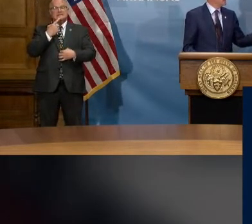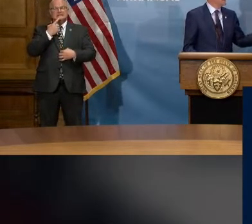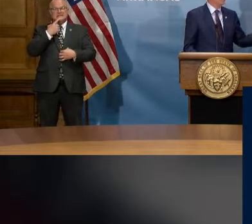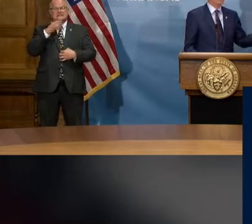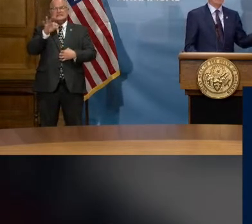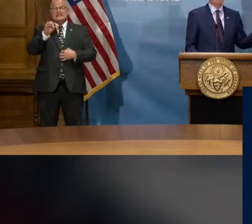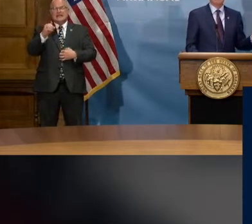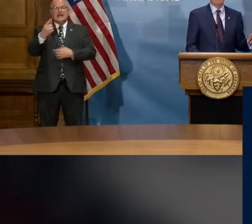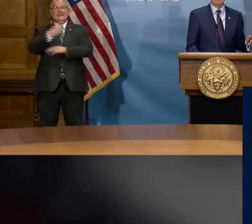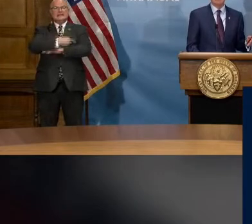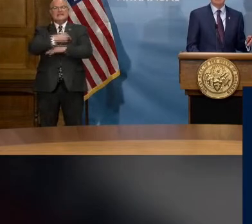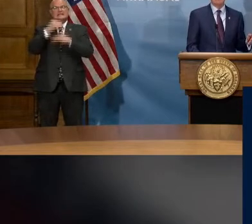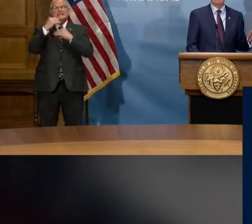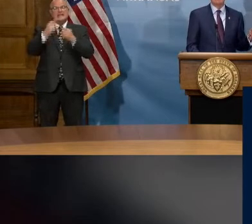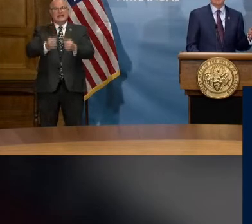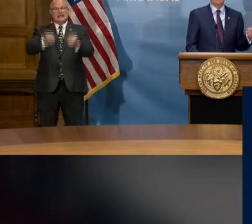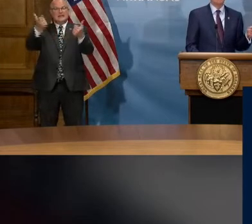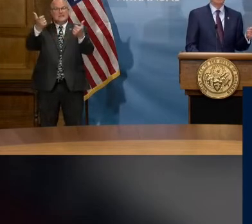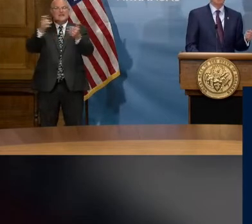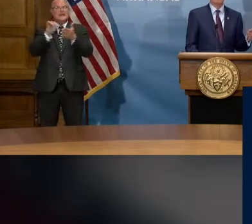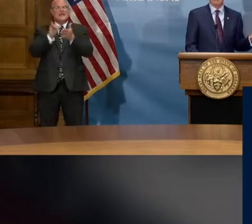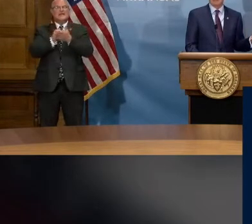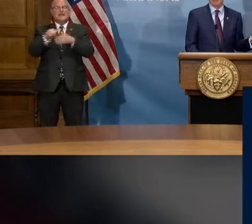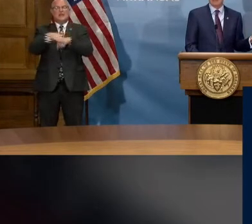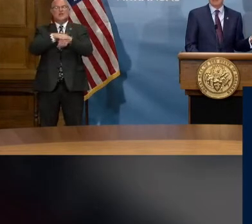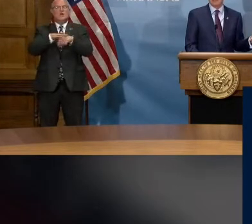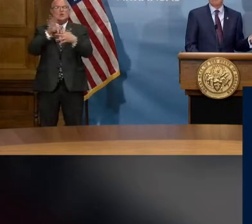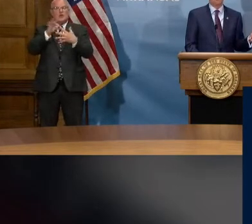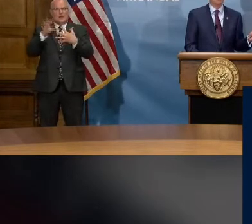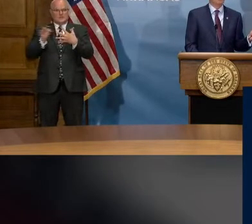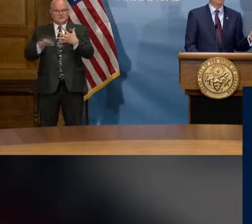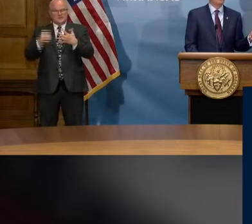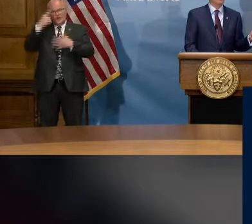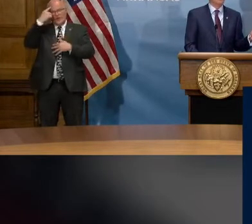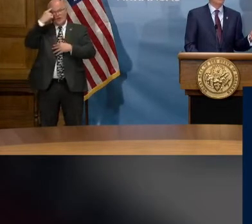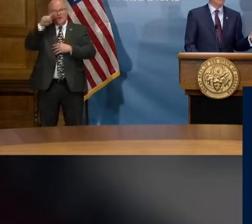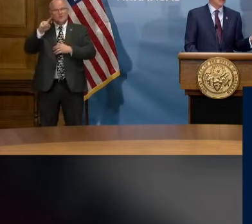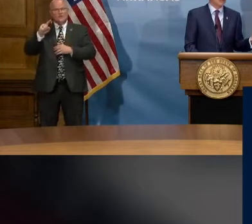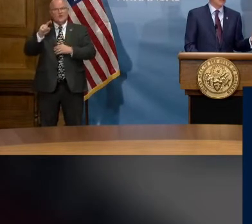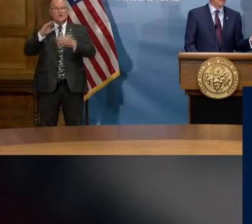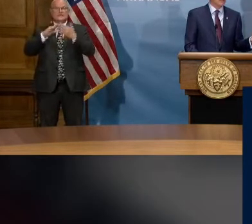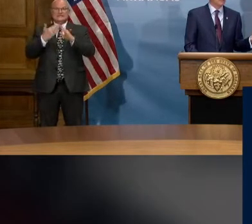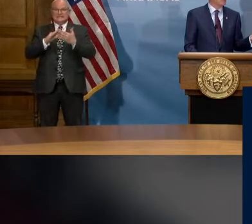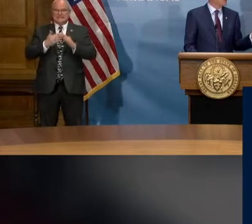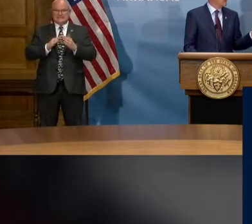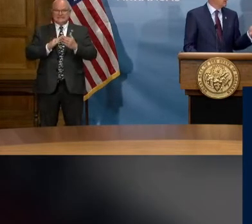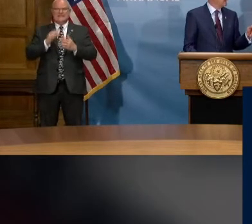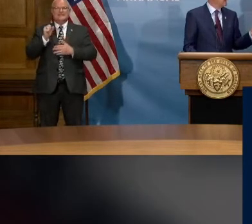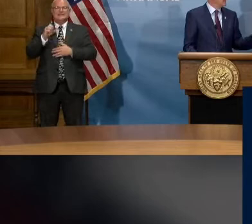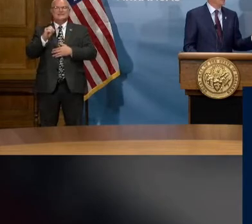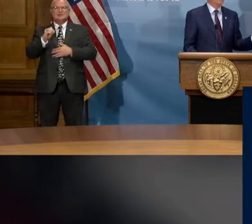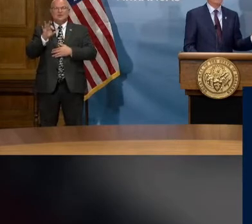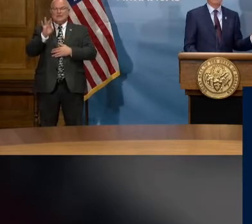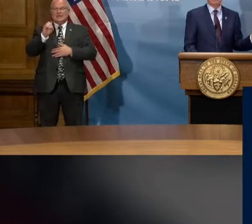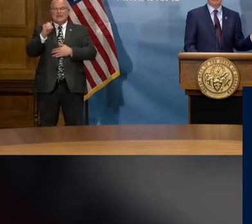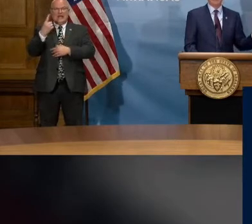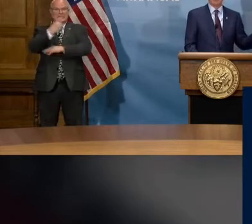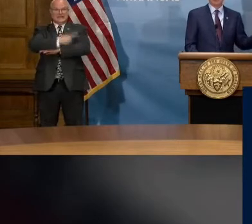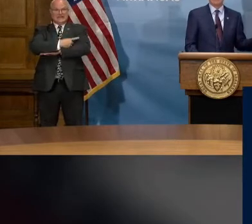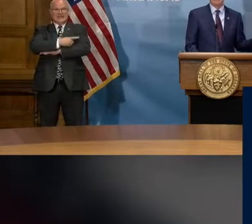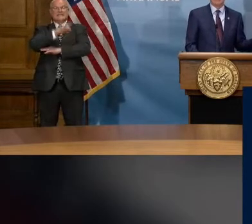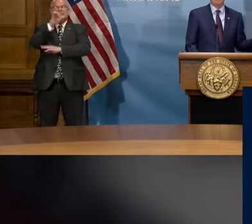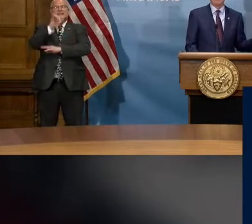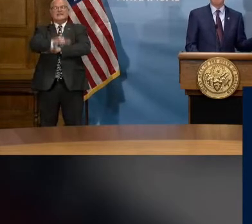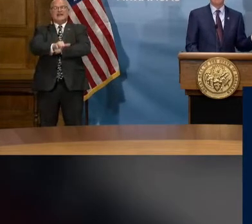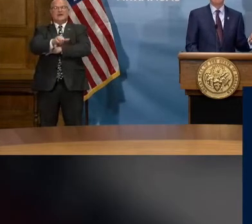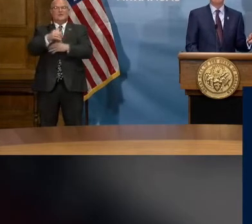90 days, eliminate that local option for cities. And so in 90 days, that will